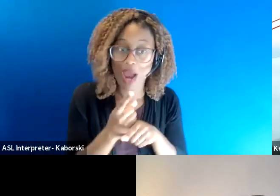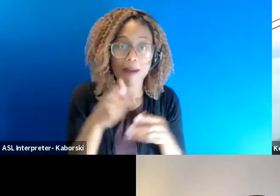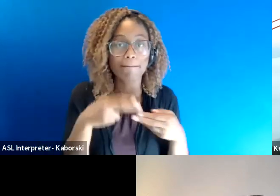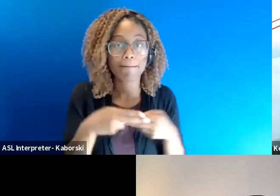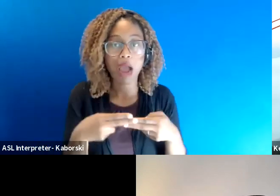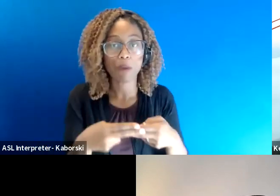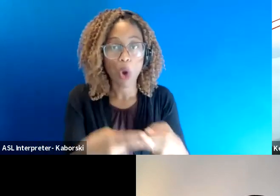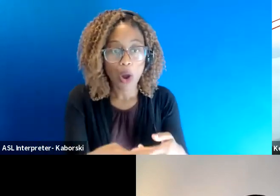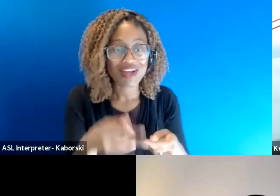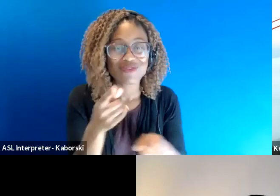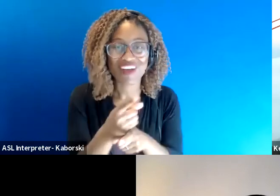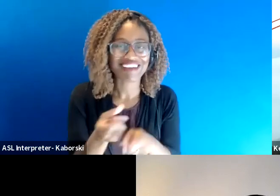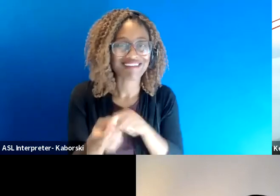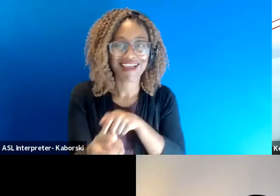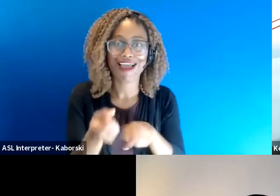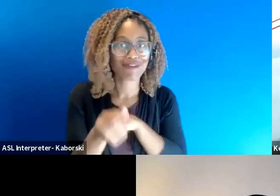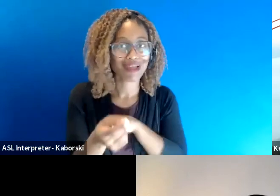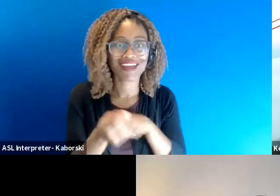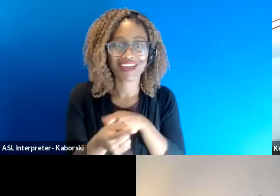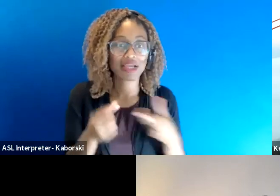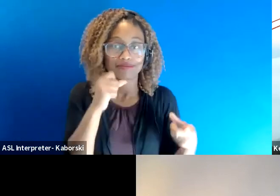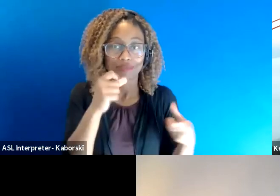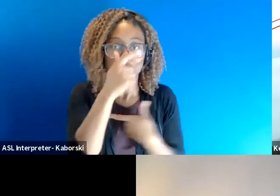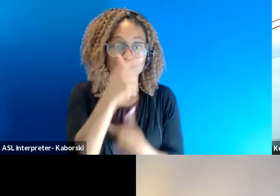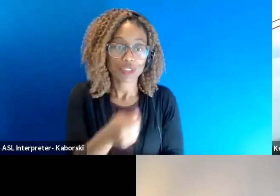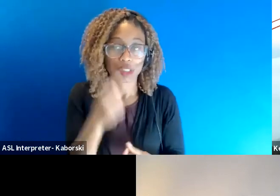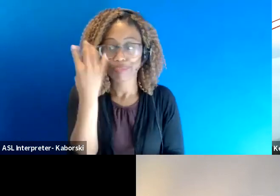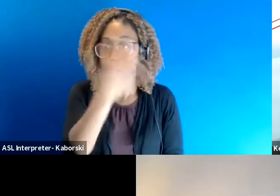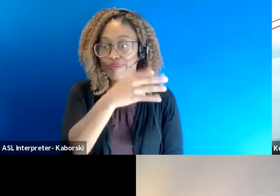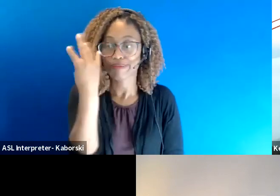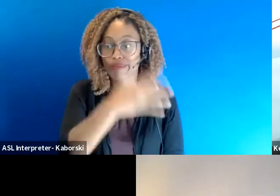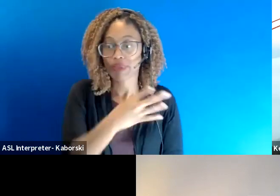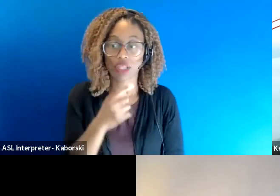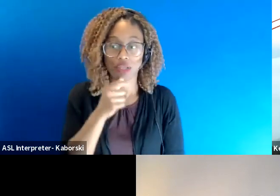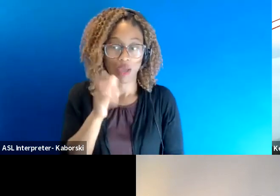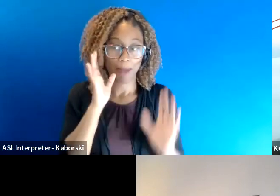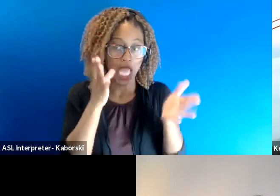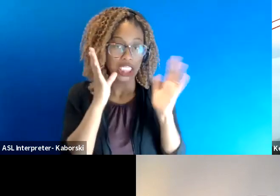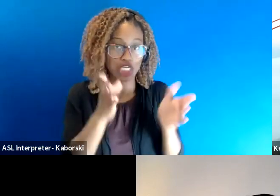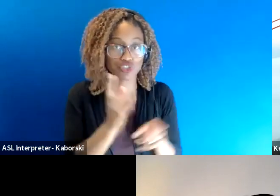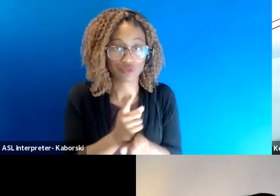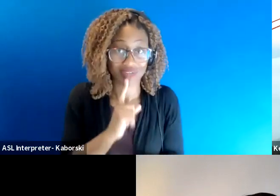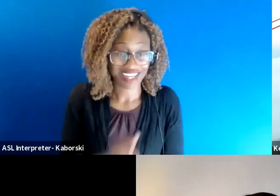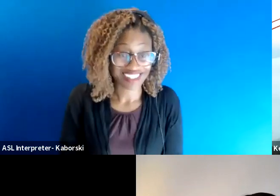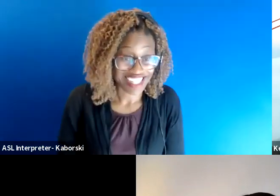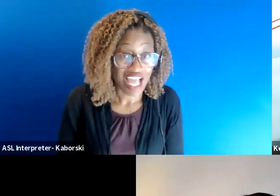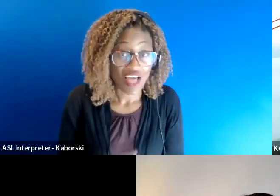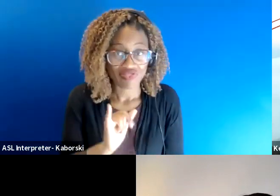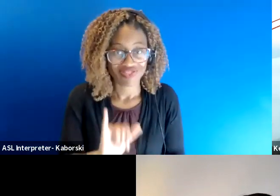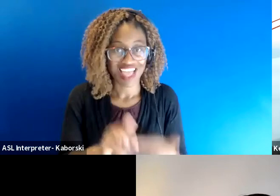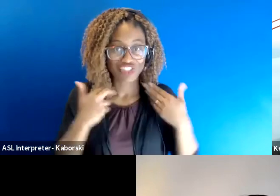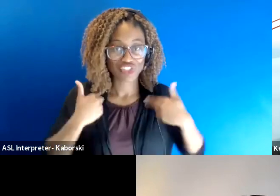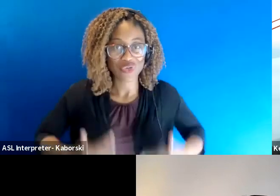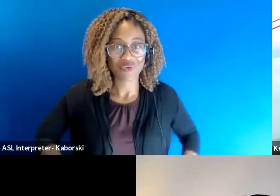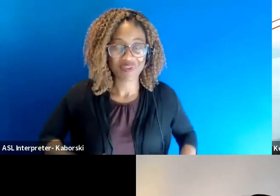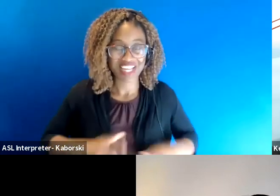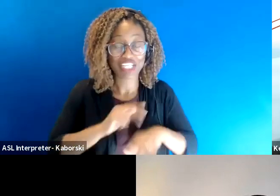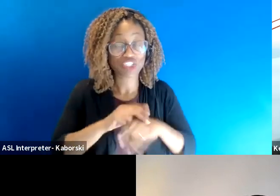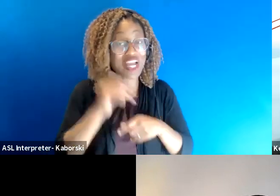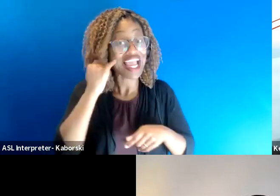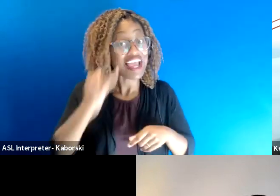PowerPoint. It's not interesting. You zone out, you don't pay attention. That's just human nature sometimes. I think